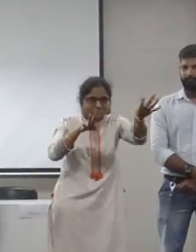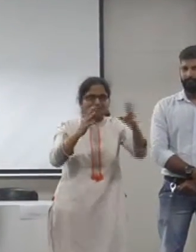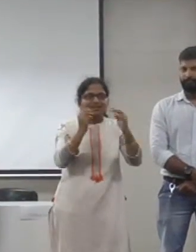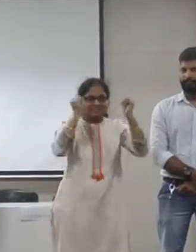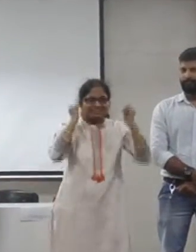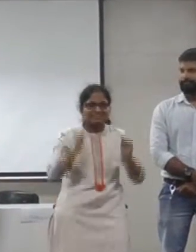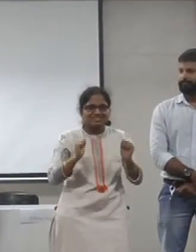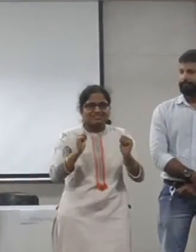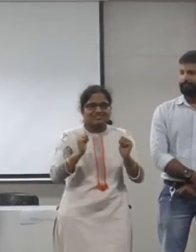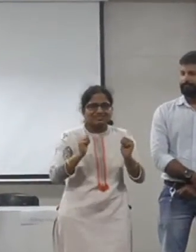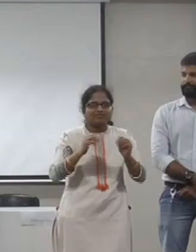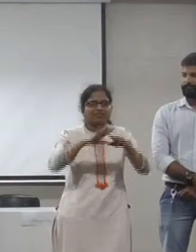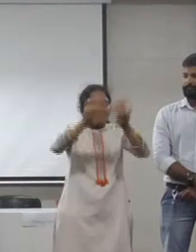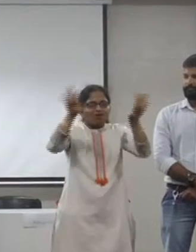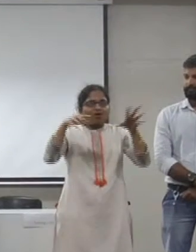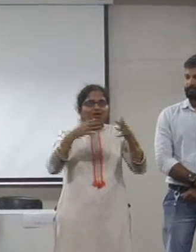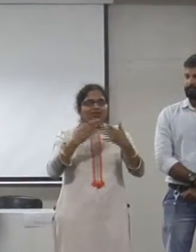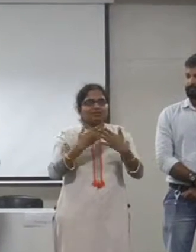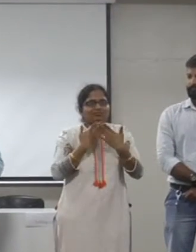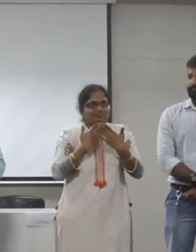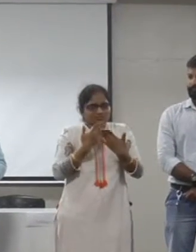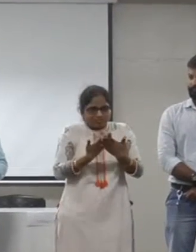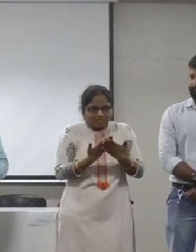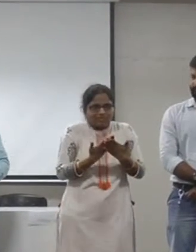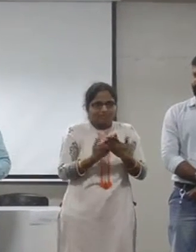for training purpose. I would like to also